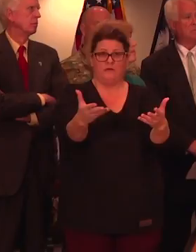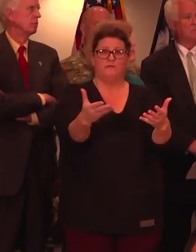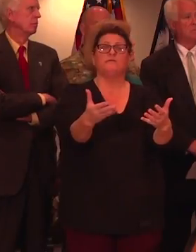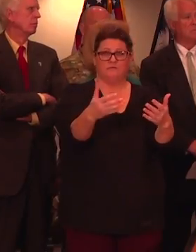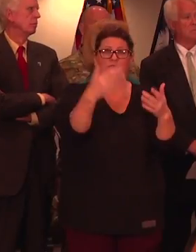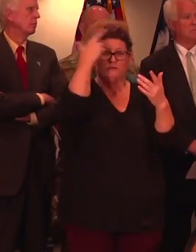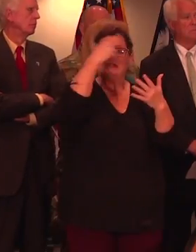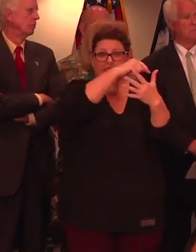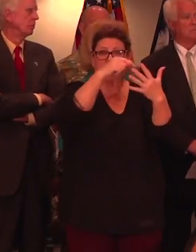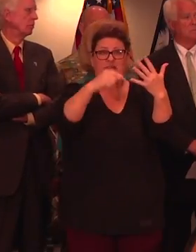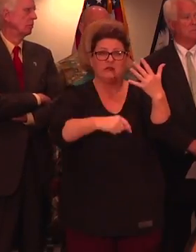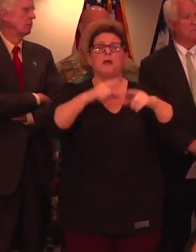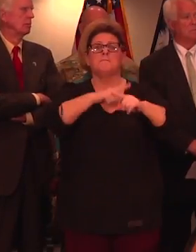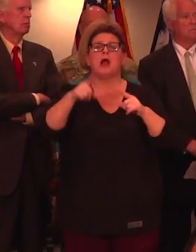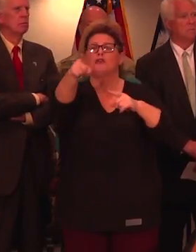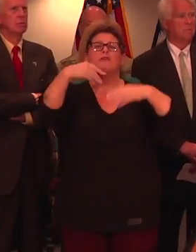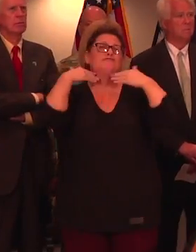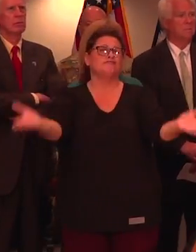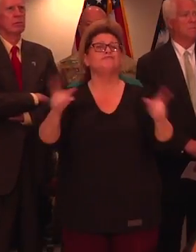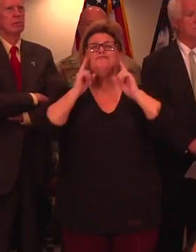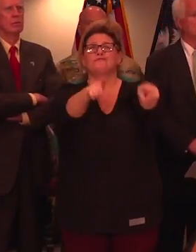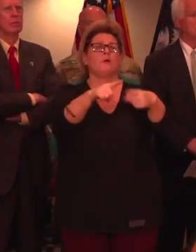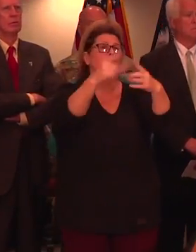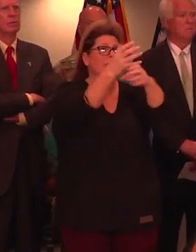to seek testing unnecessarily. Dr. Bell, do we have any